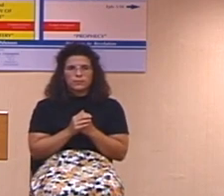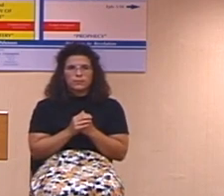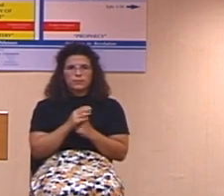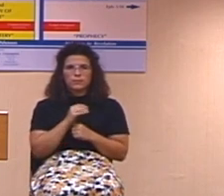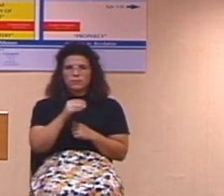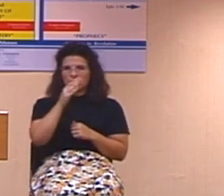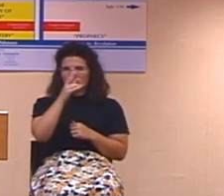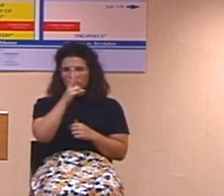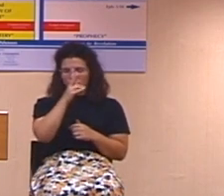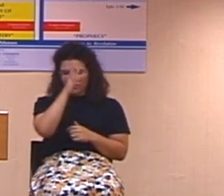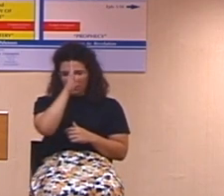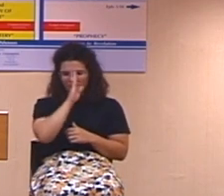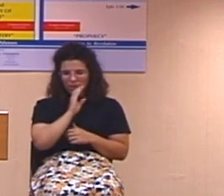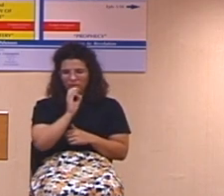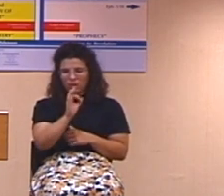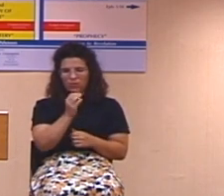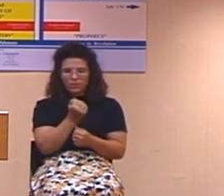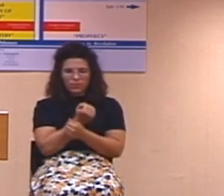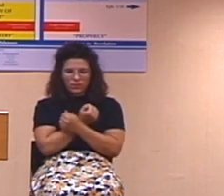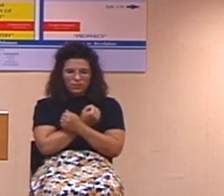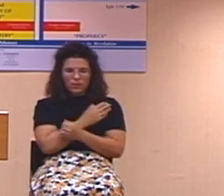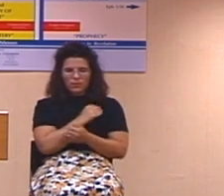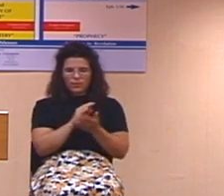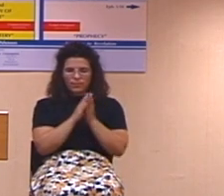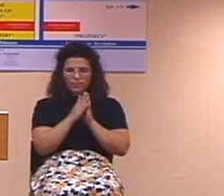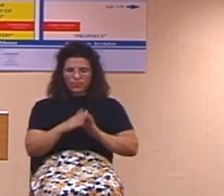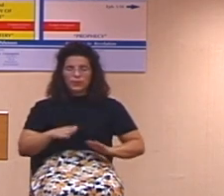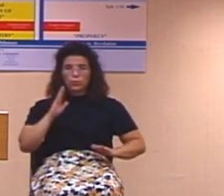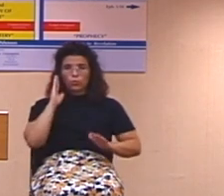And the God of love and peace shall be with you.